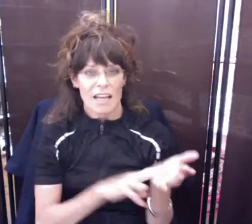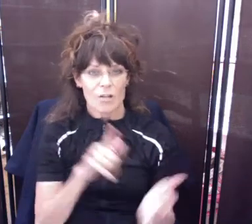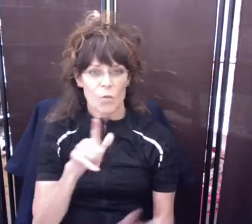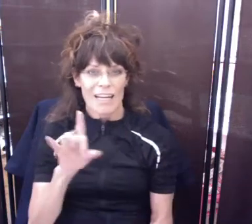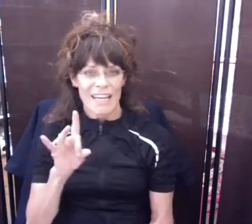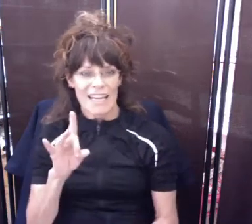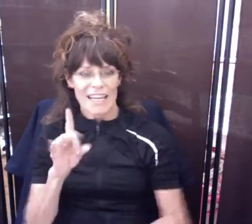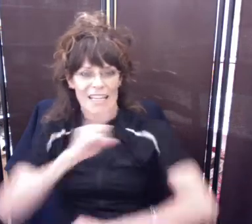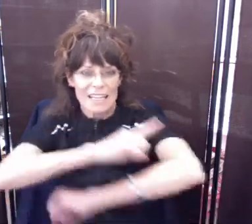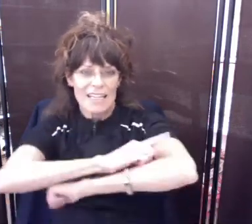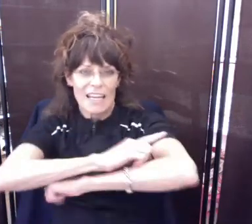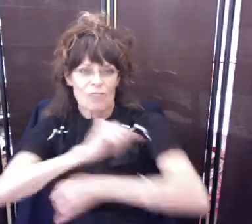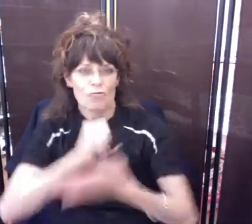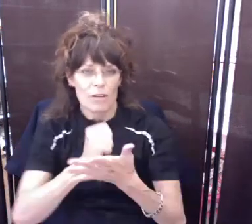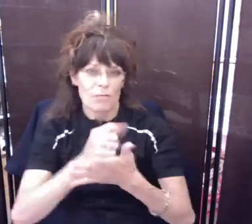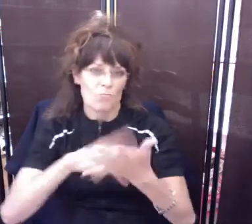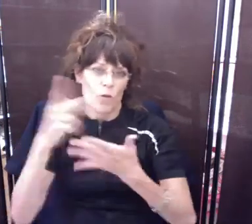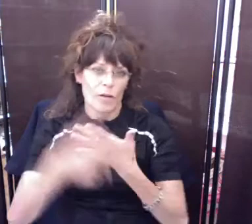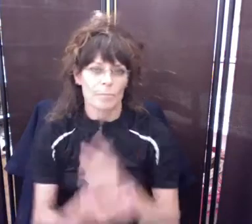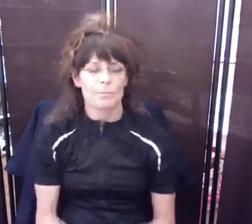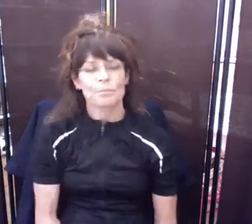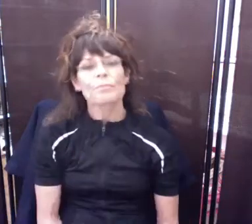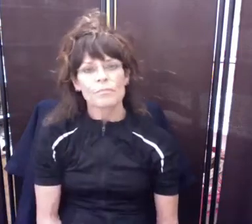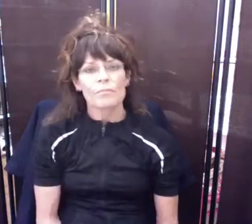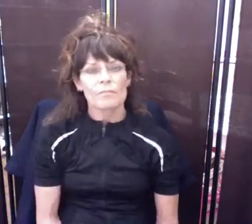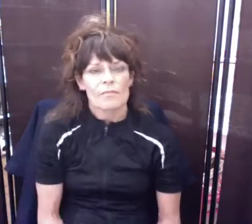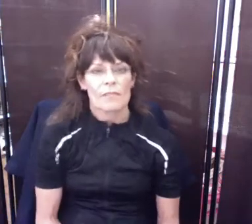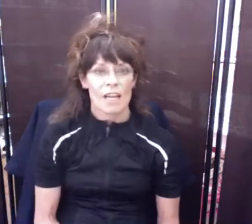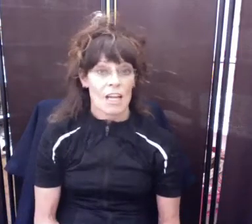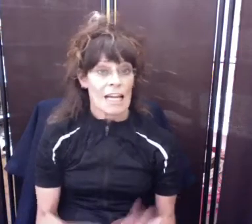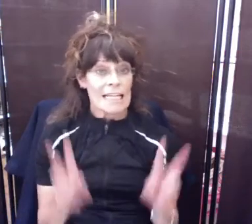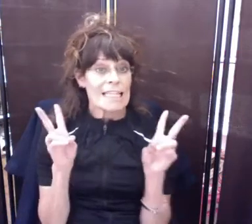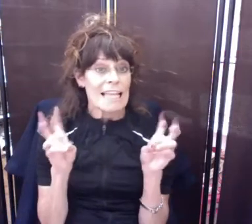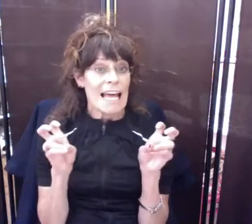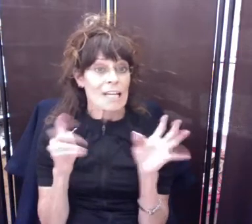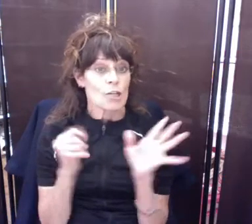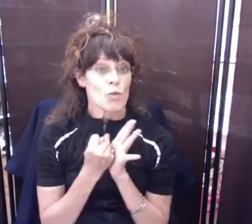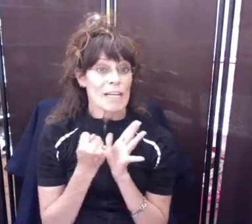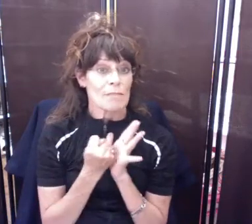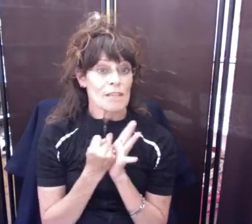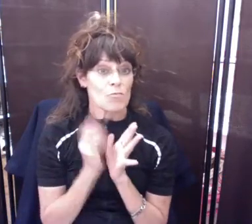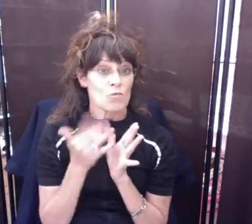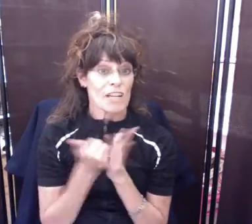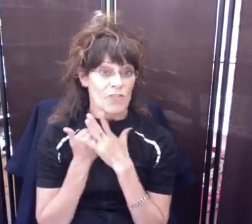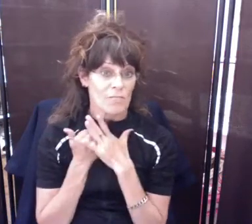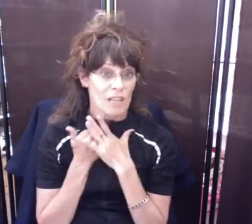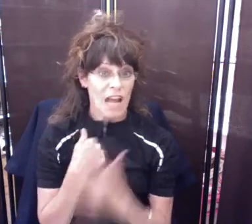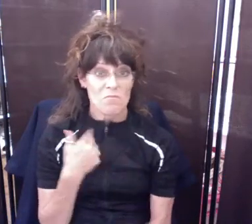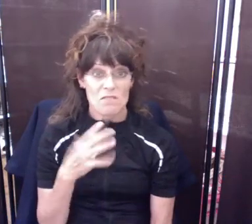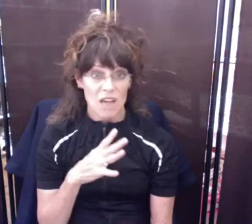get. I thought that treatment was gonna treat me, and I was gonna be fine. Like you go to the